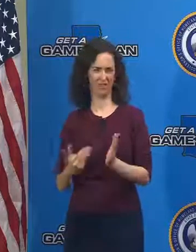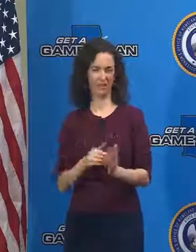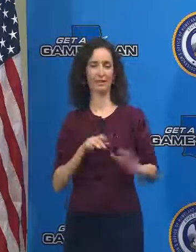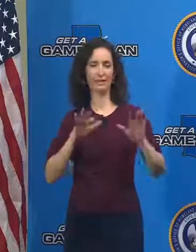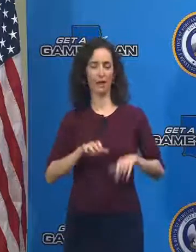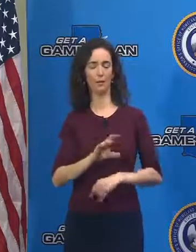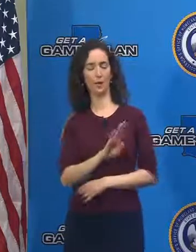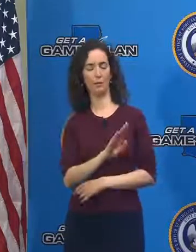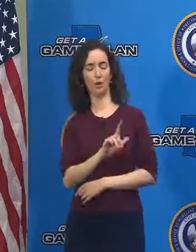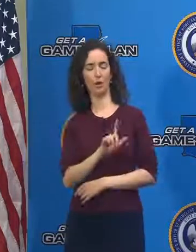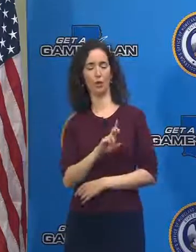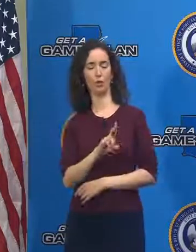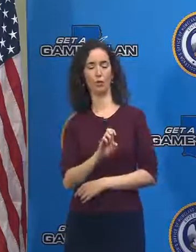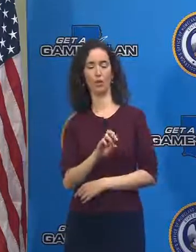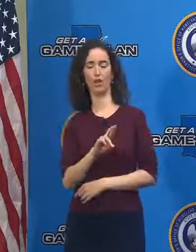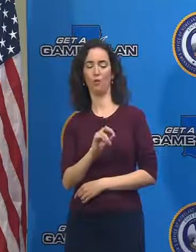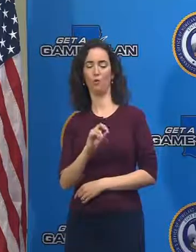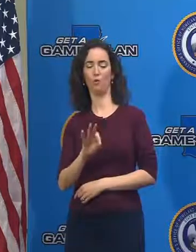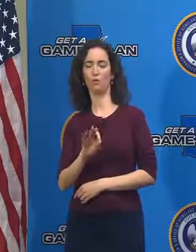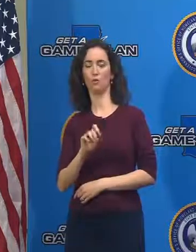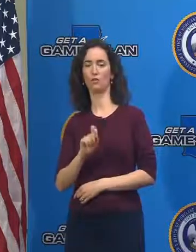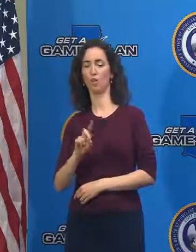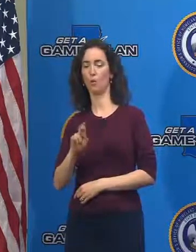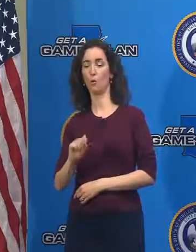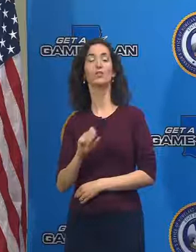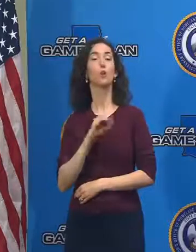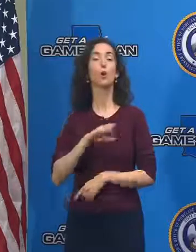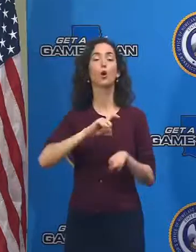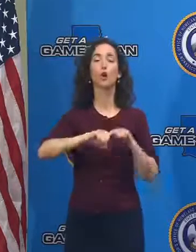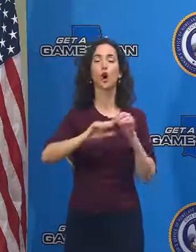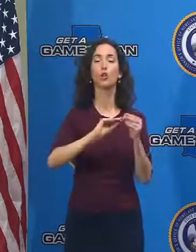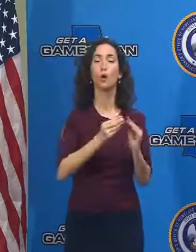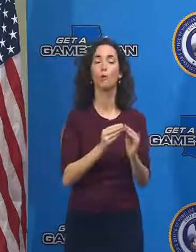blueroof.us. You can also call toll-free